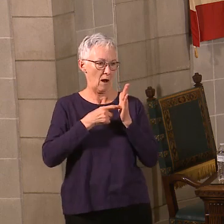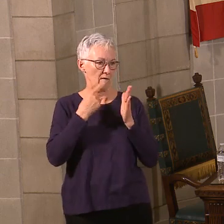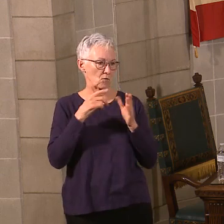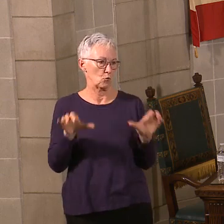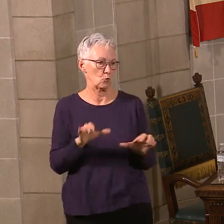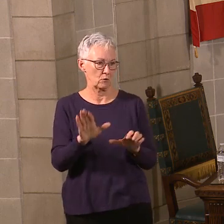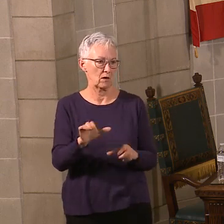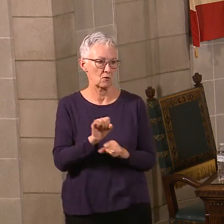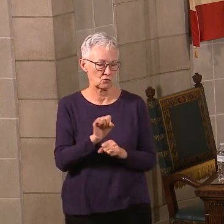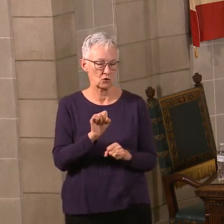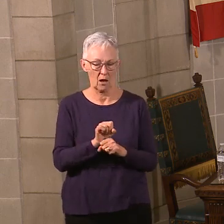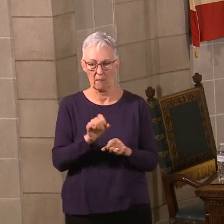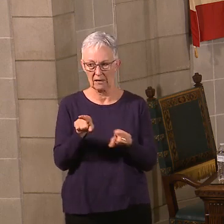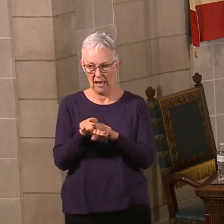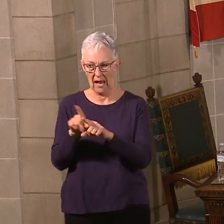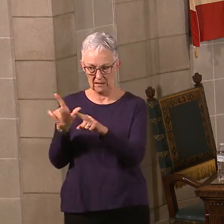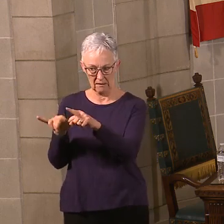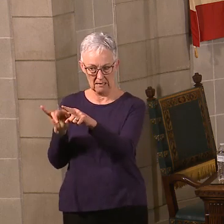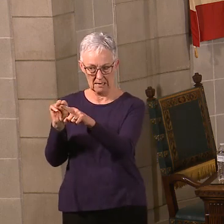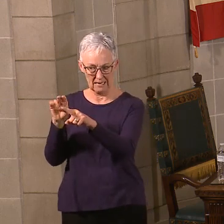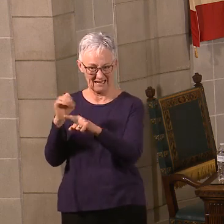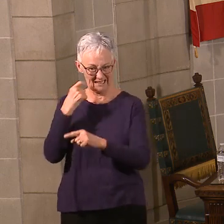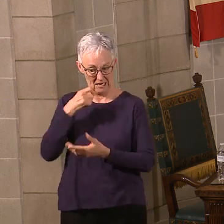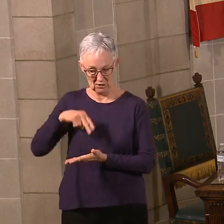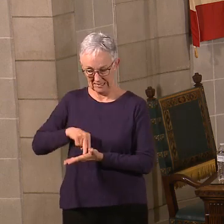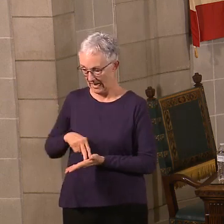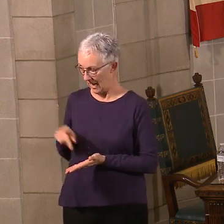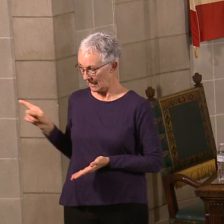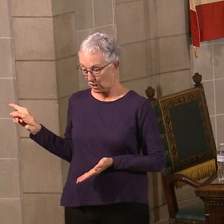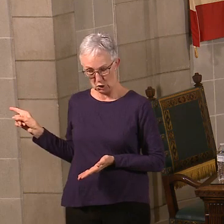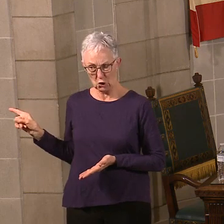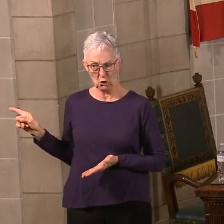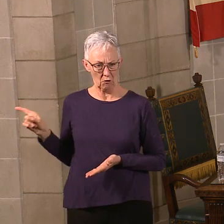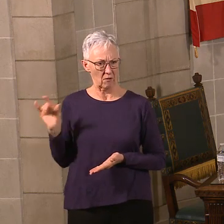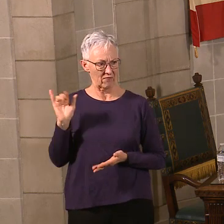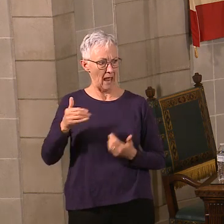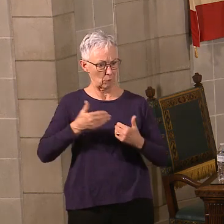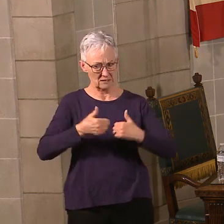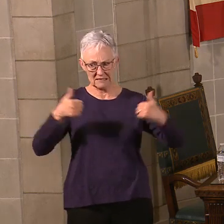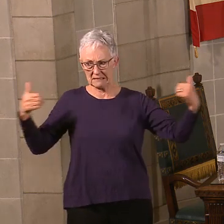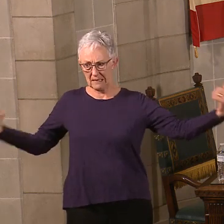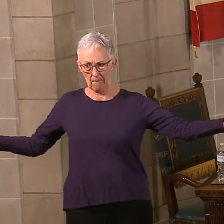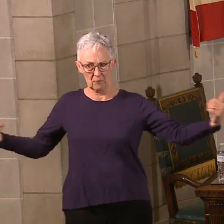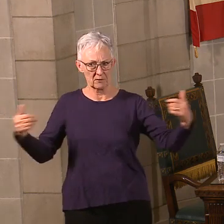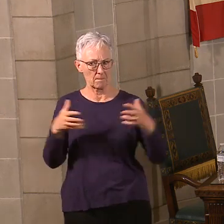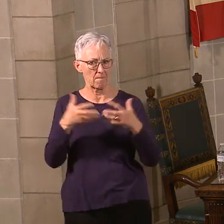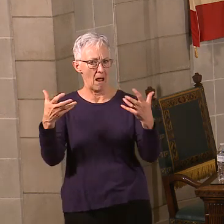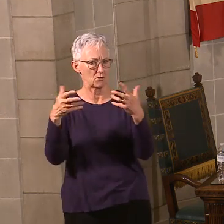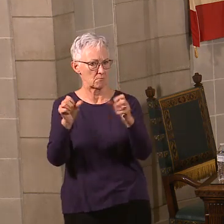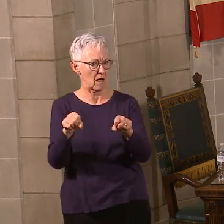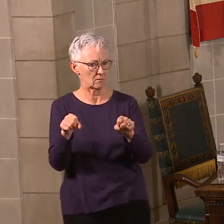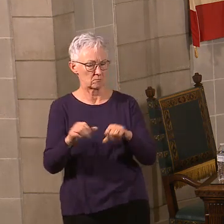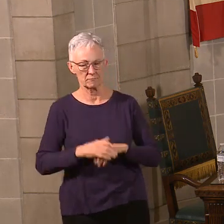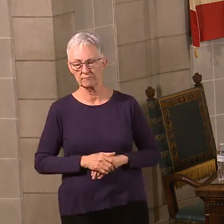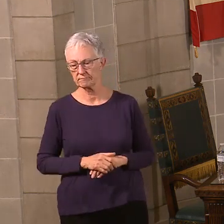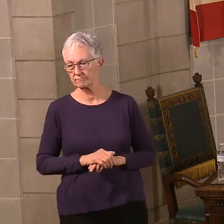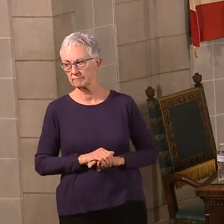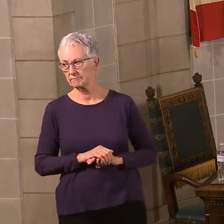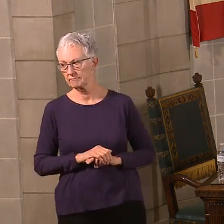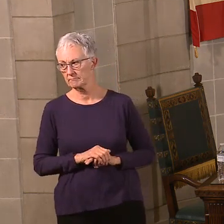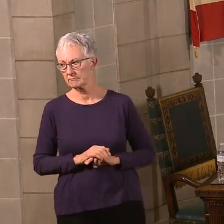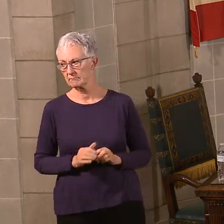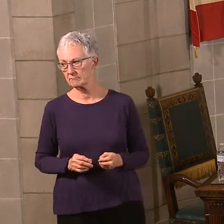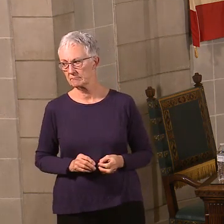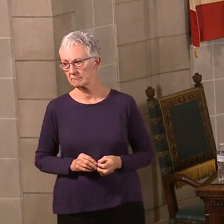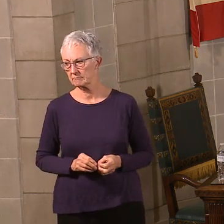jobs. Aaron Duffy with the Omaha World Herald wants to know if we have any additional detail about testing supplies, number of guard members,